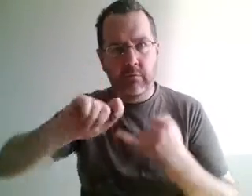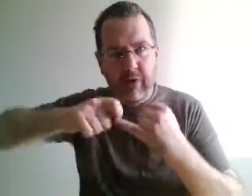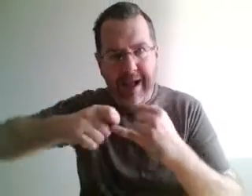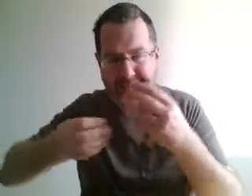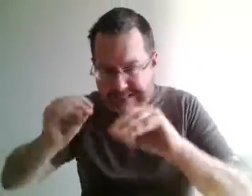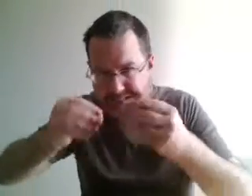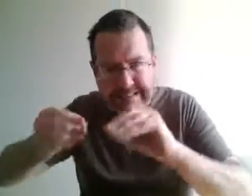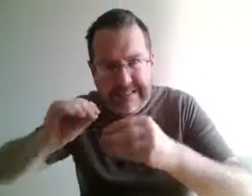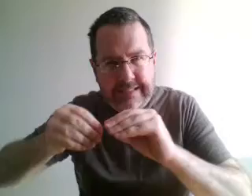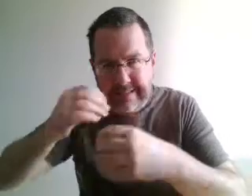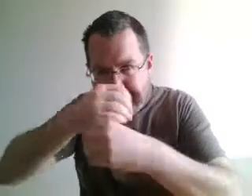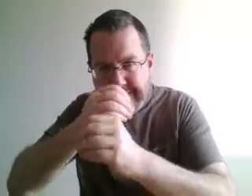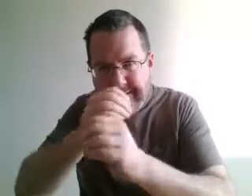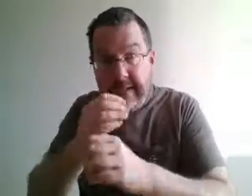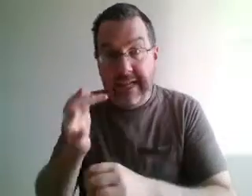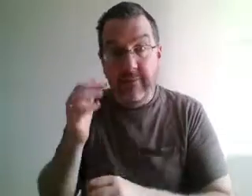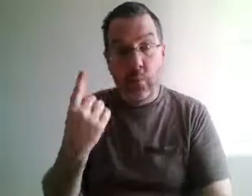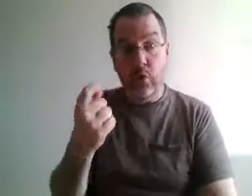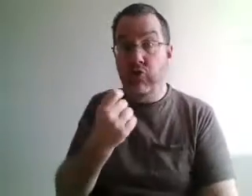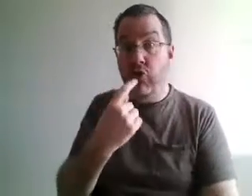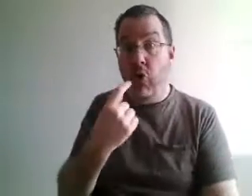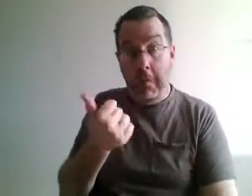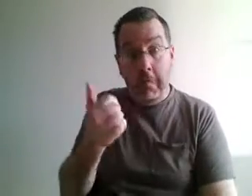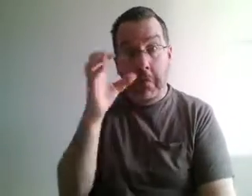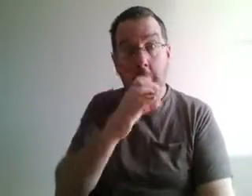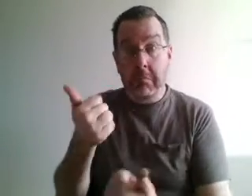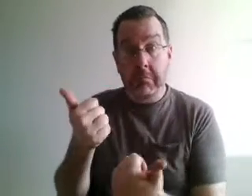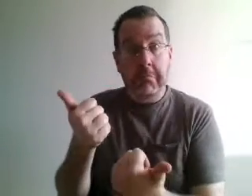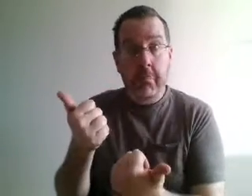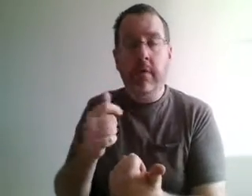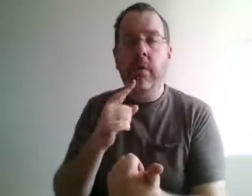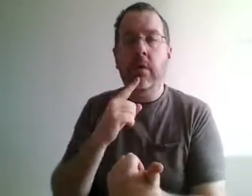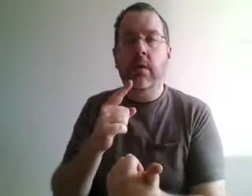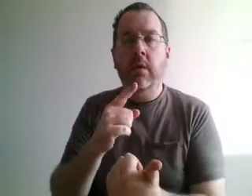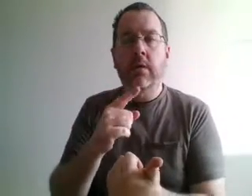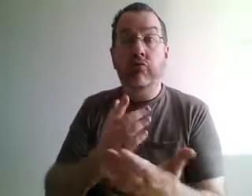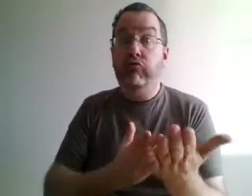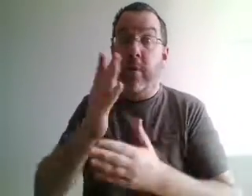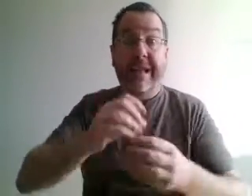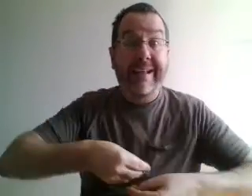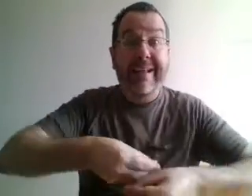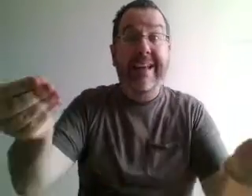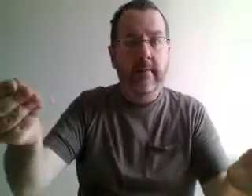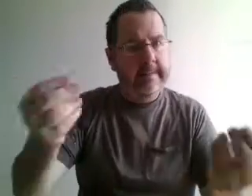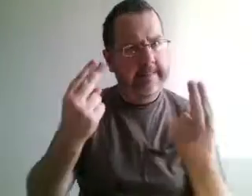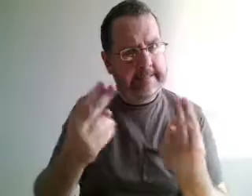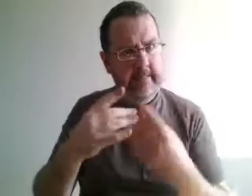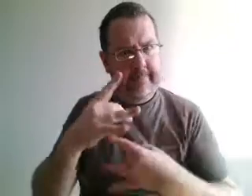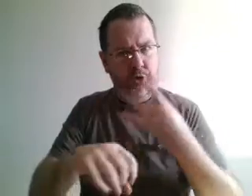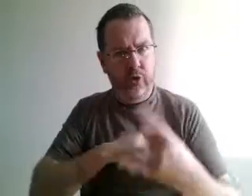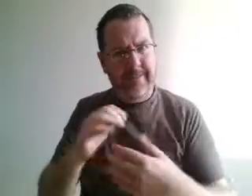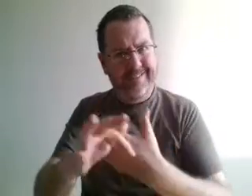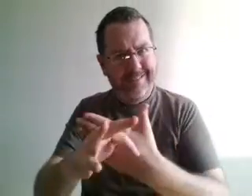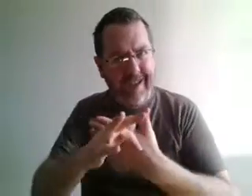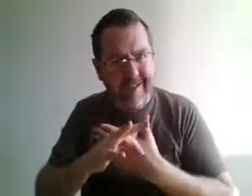looks like it's promising, firstly, that it's safe to use, and secondly, that it works. And the only way